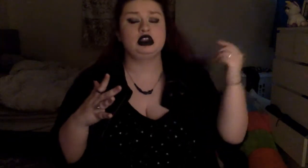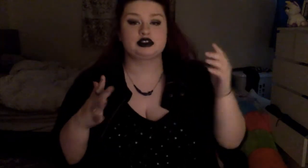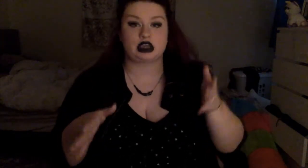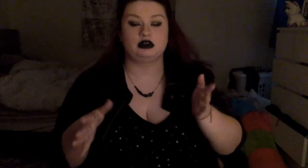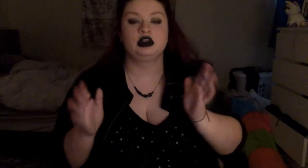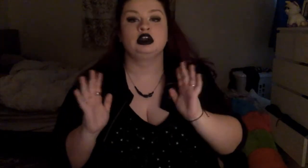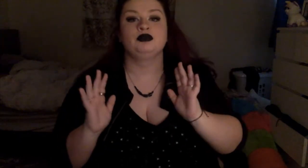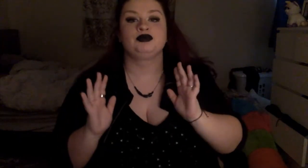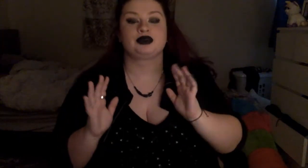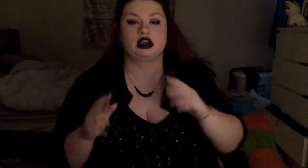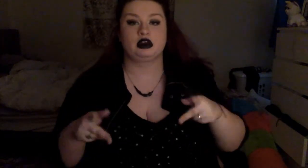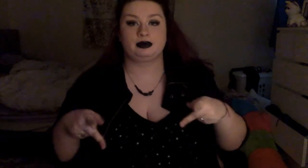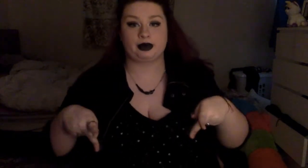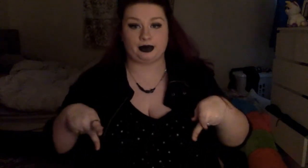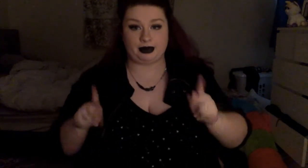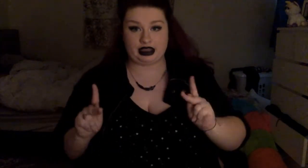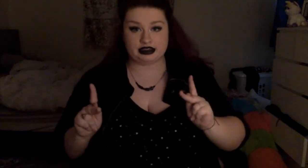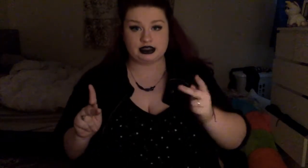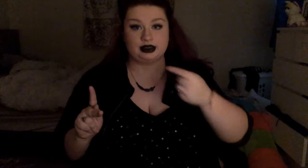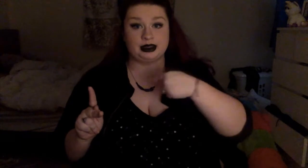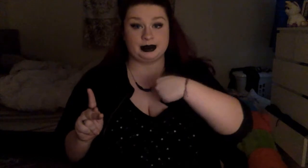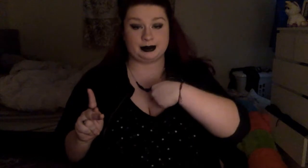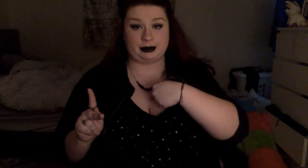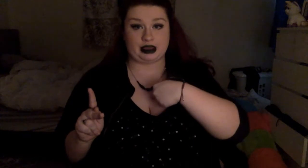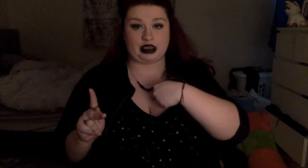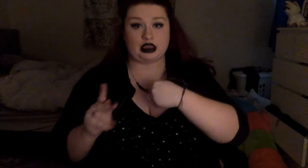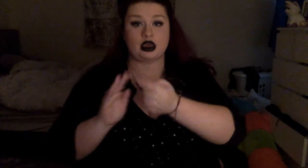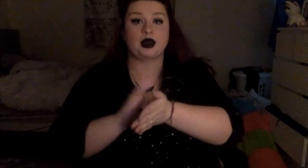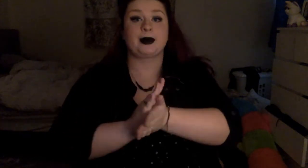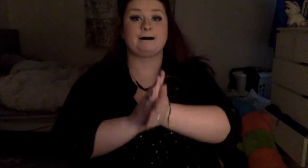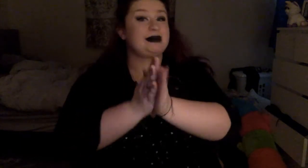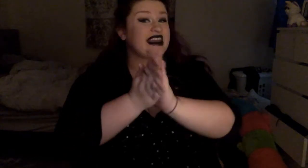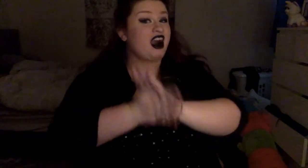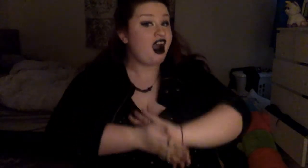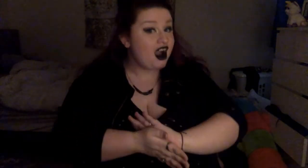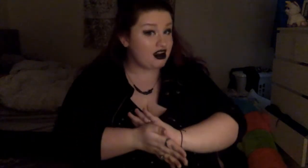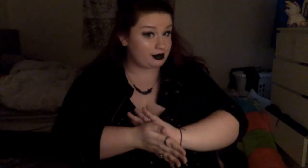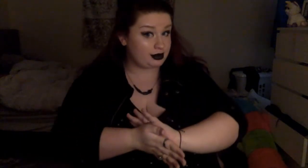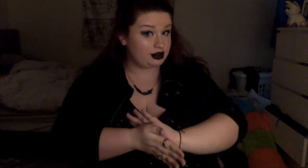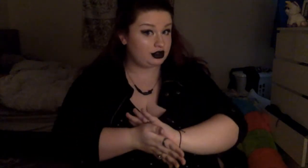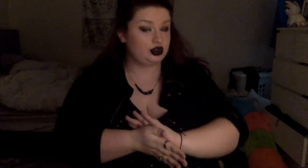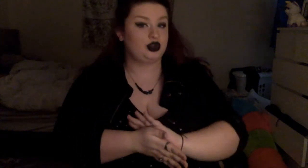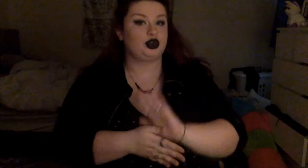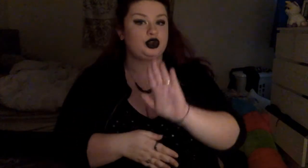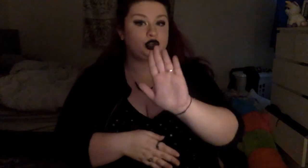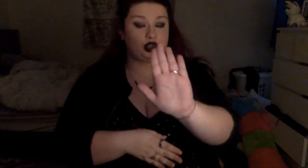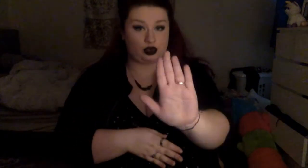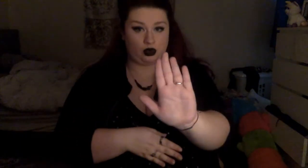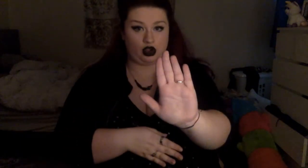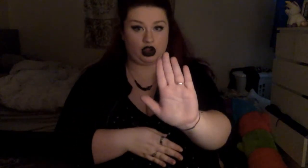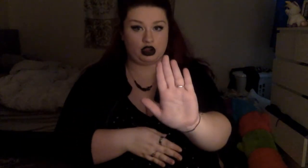So permit me become your